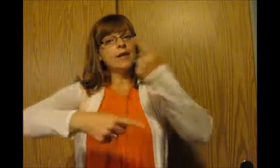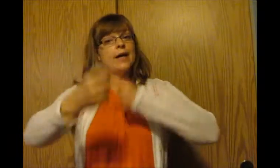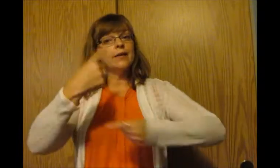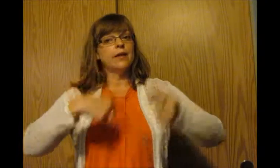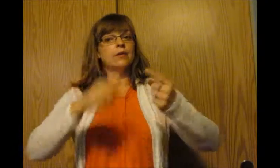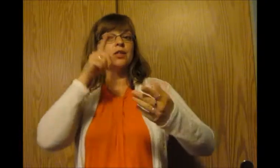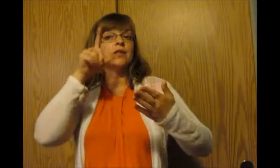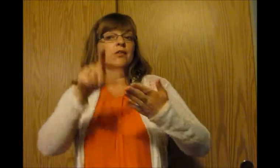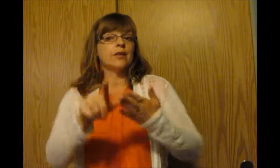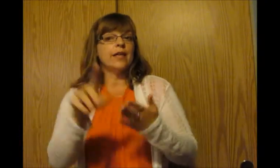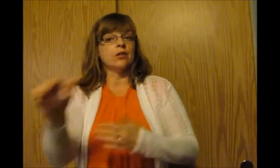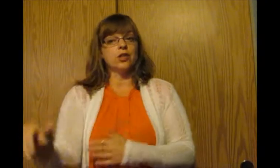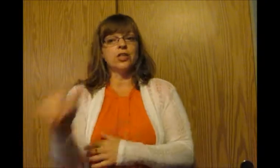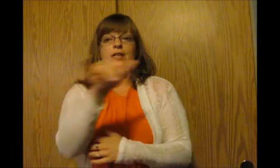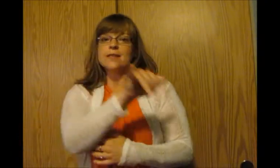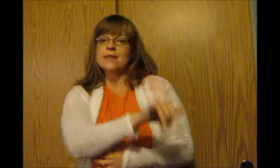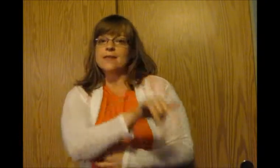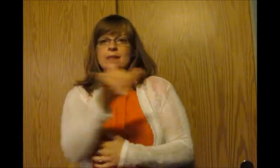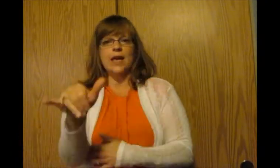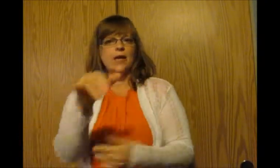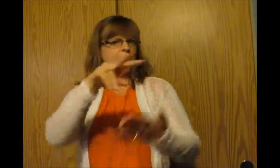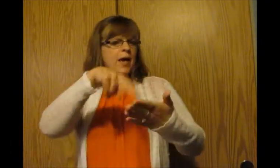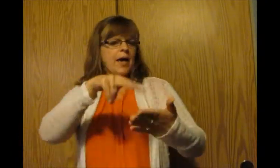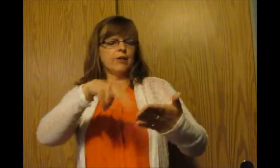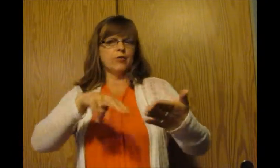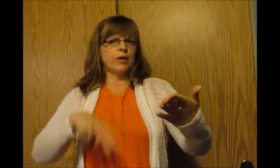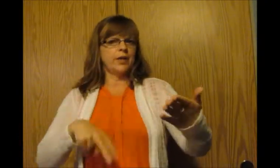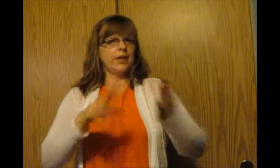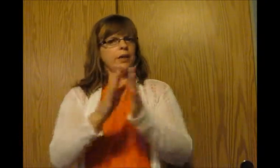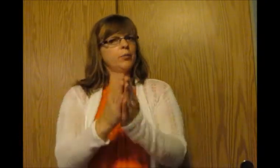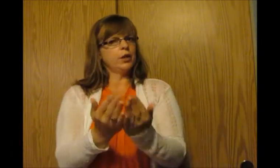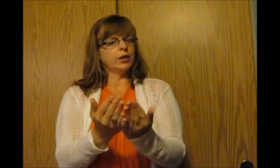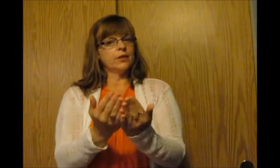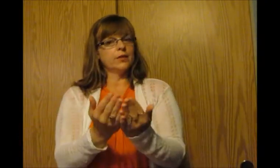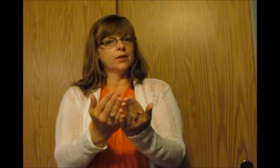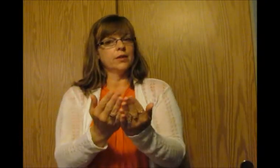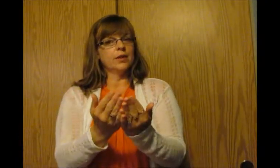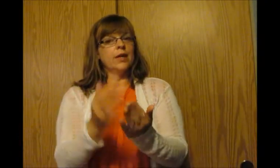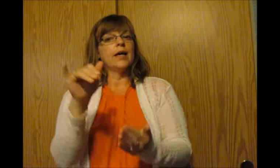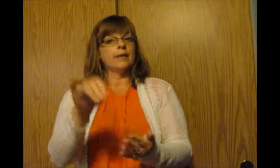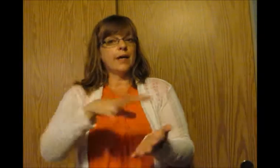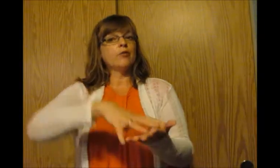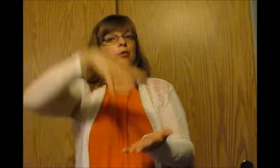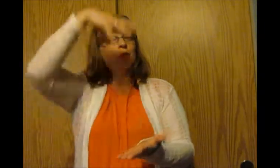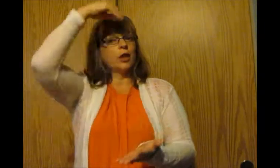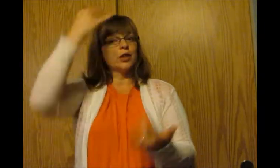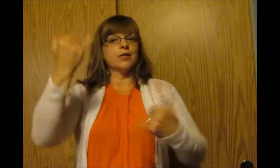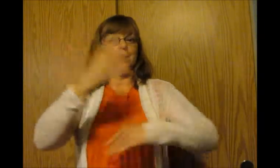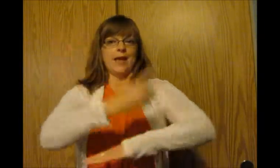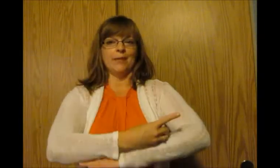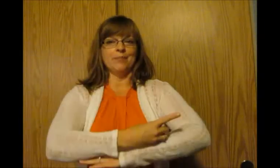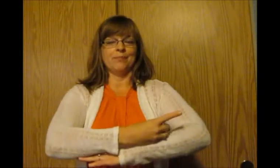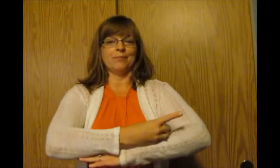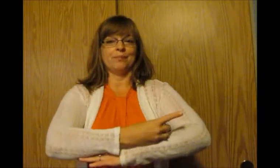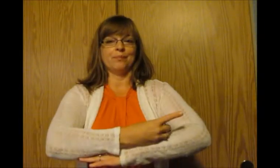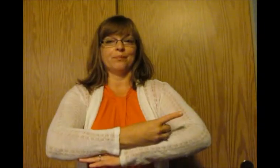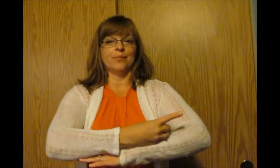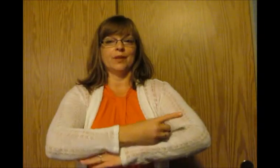sign language, there's letters just the same as reading in books. That's what we'll learn today. Are